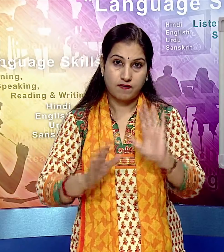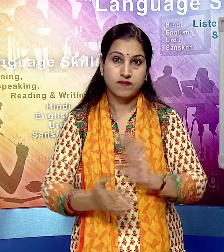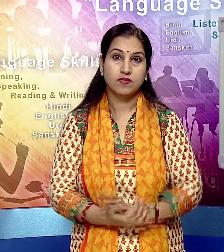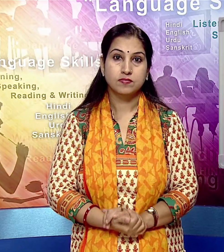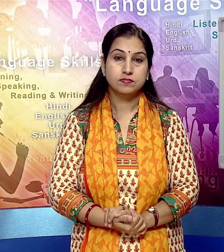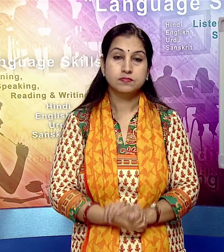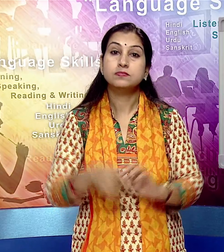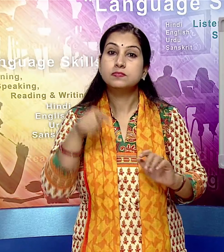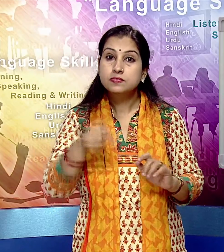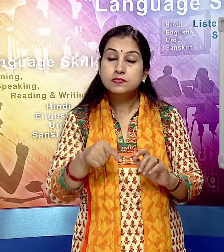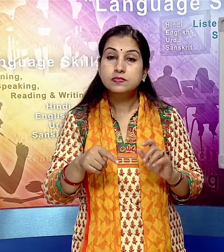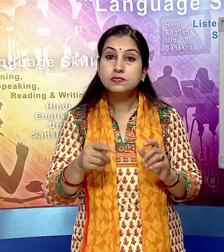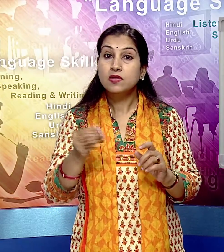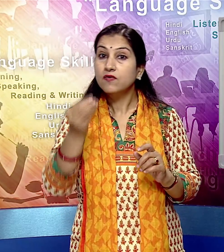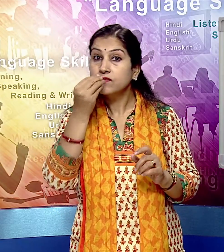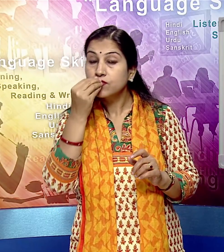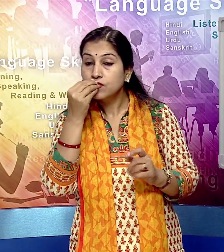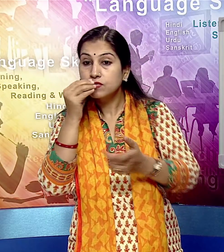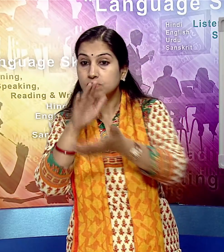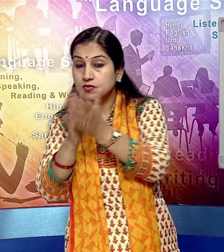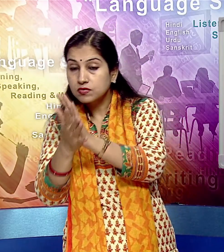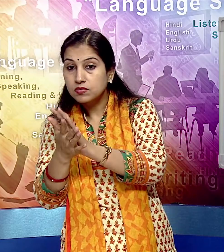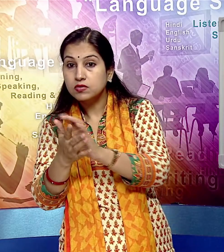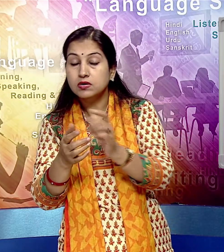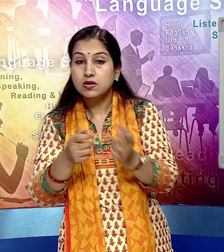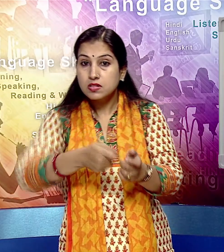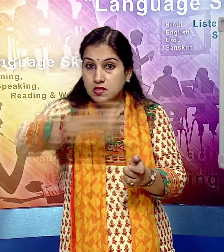Hence, combining cereal pulses in a meal